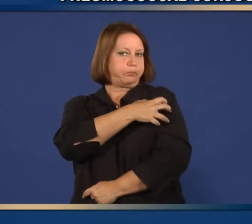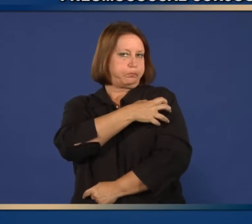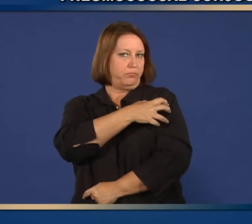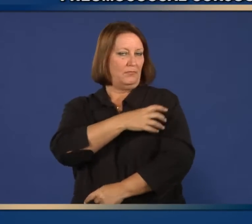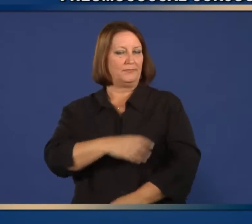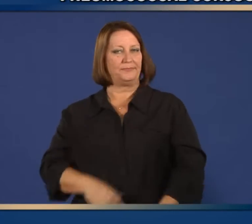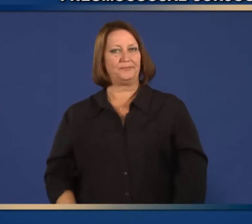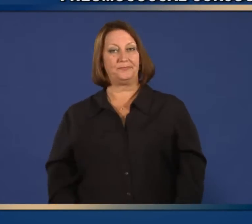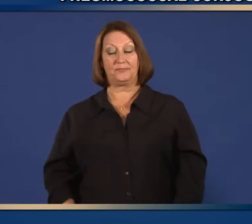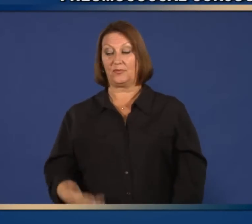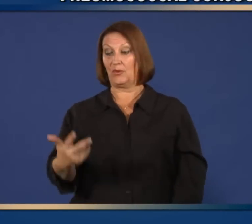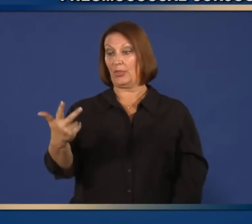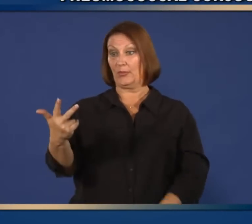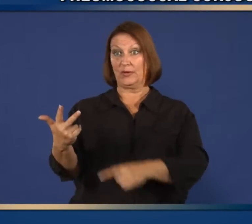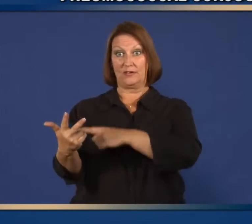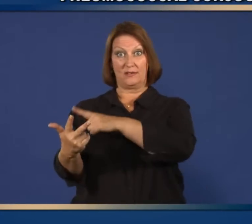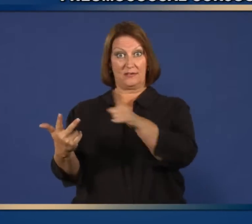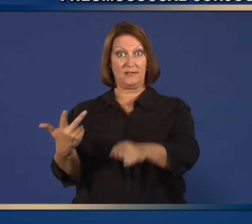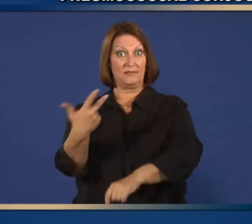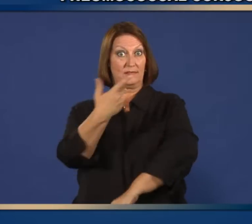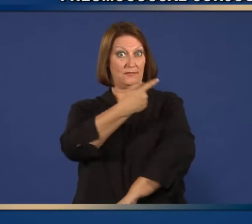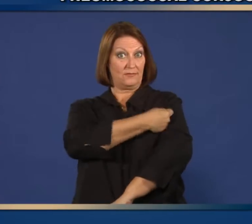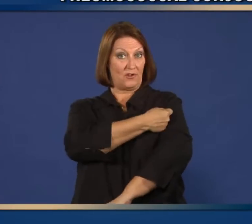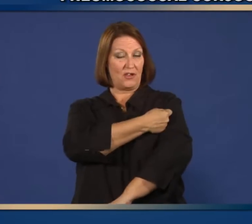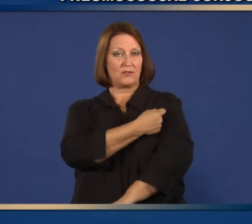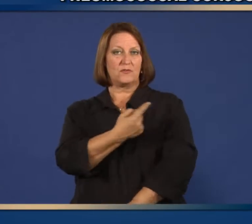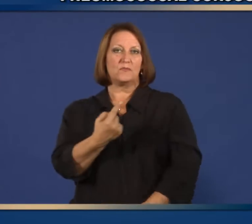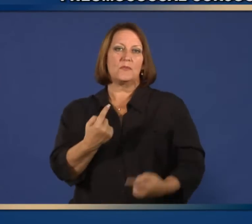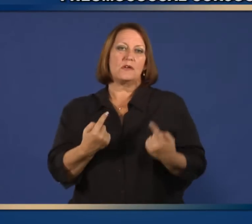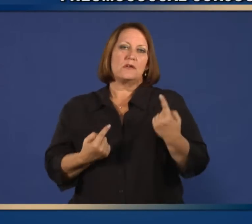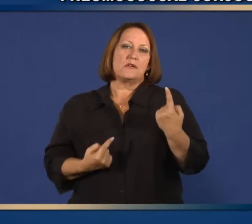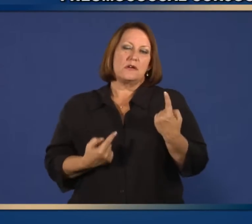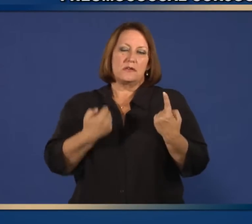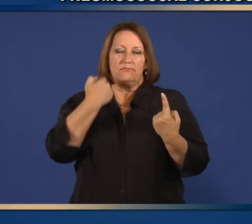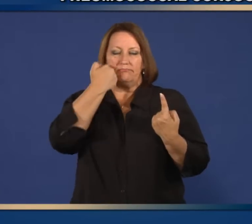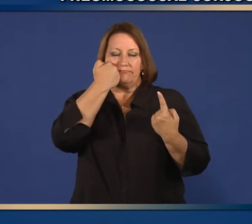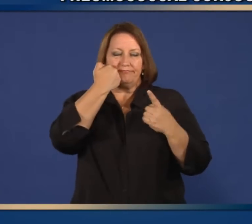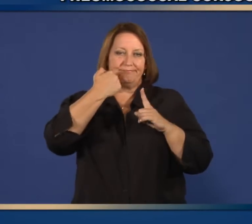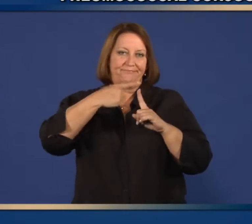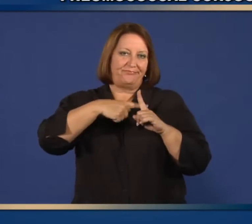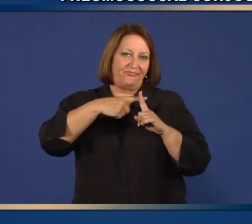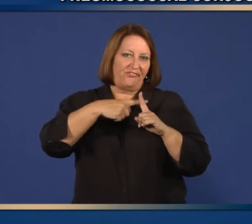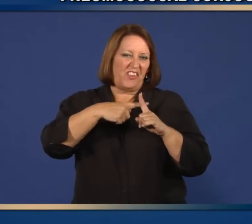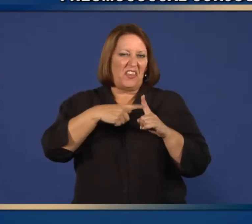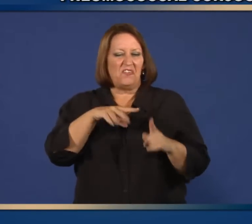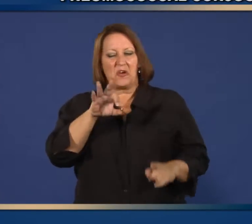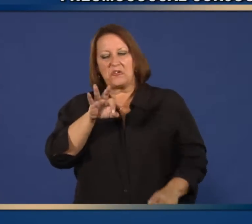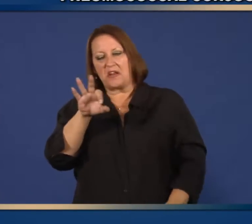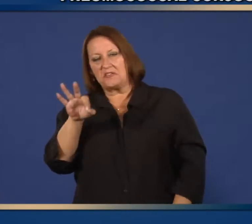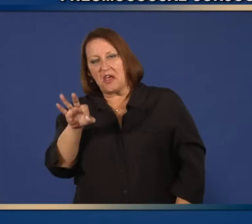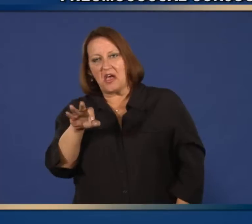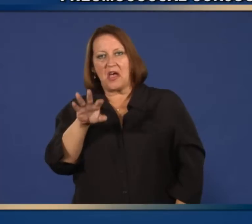About 1 out of 3 had swelling where the shot was given.